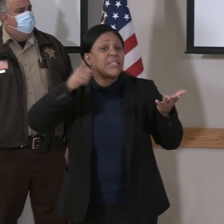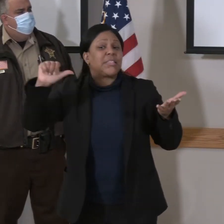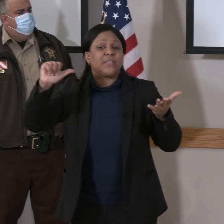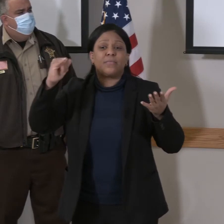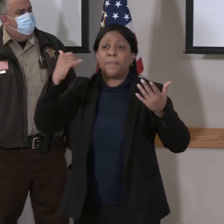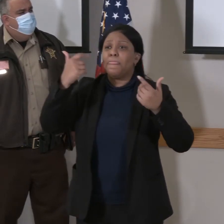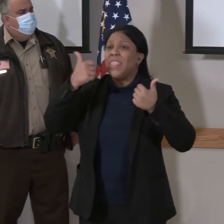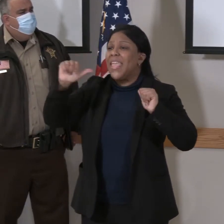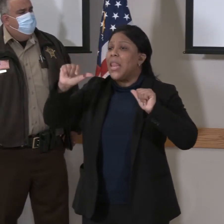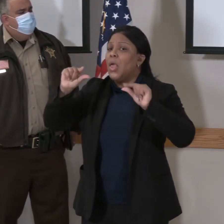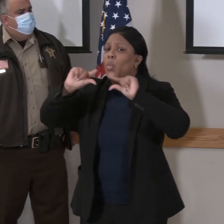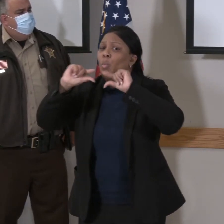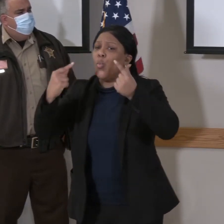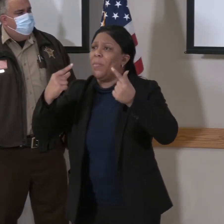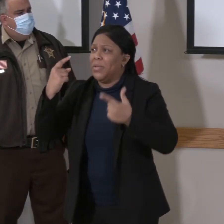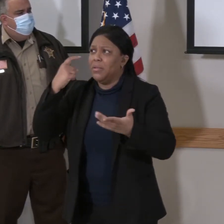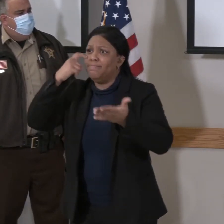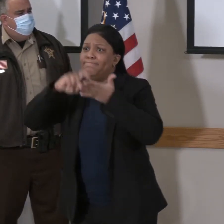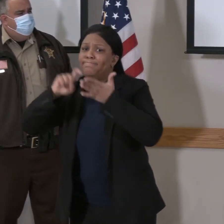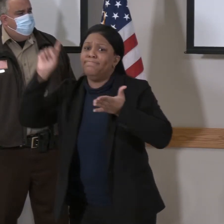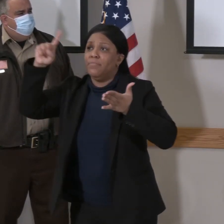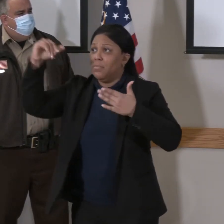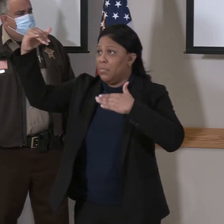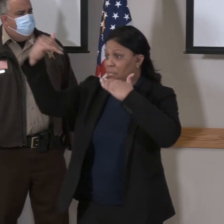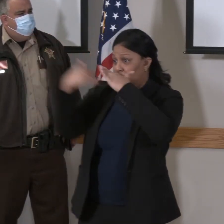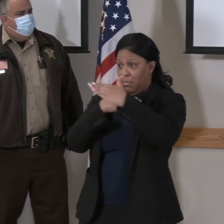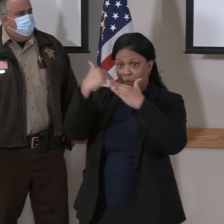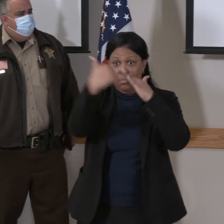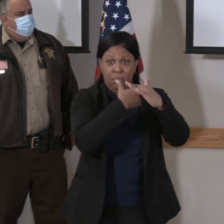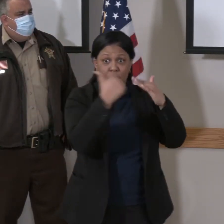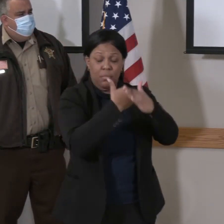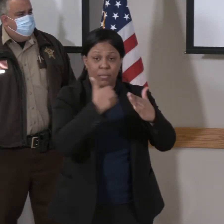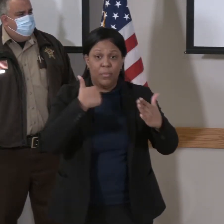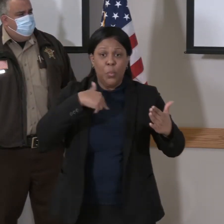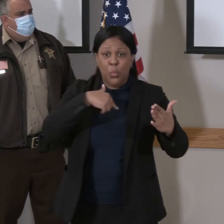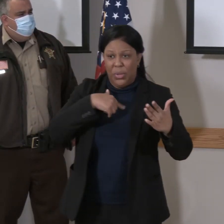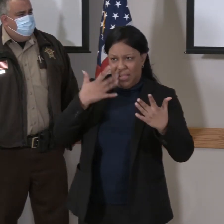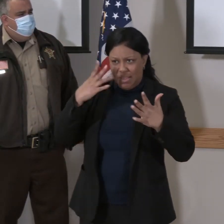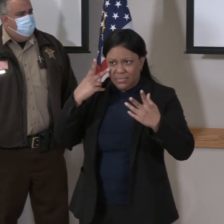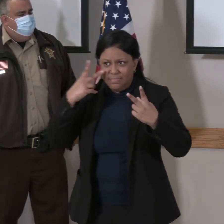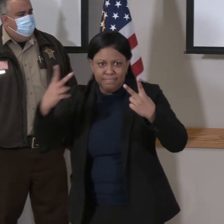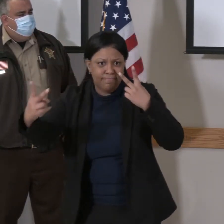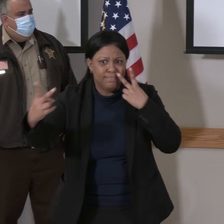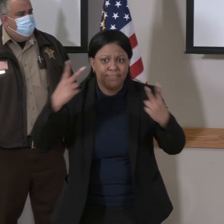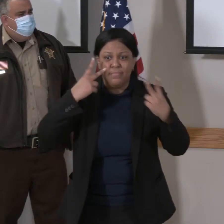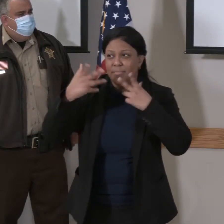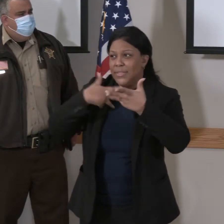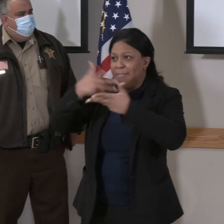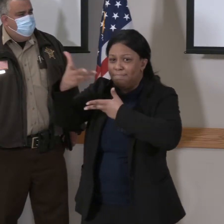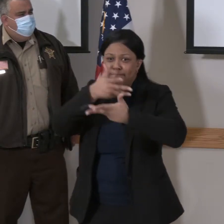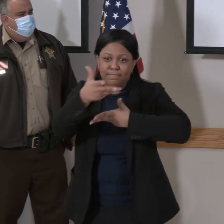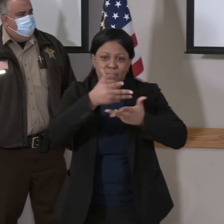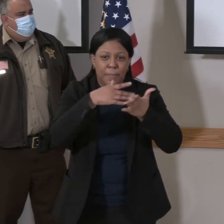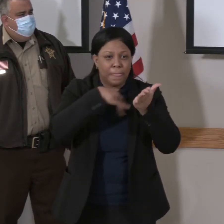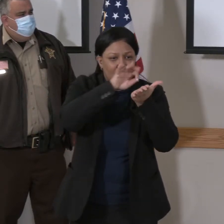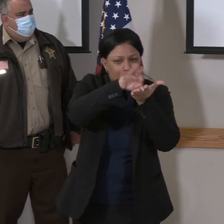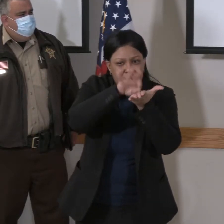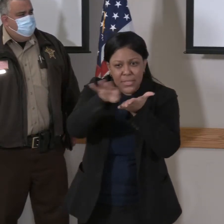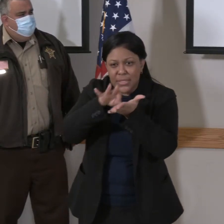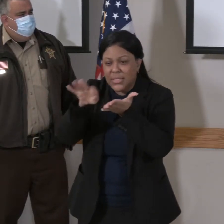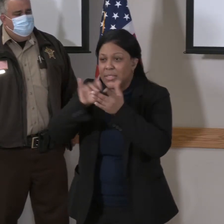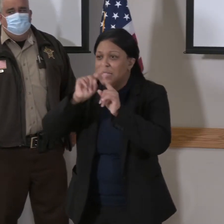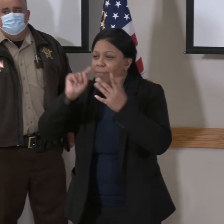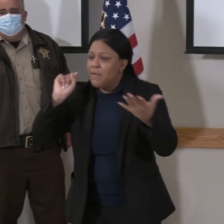seen here in the past, or extremist groups that are having in their verbiage, to the extent that we can track that in